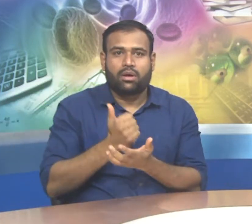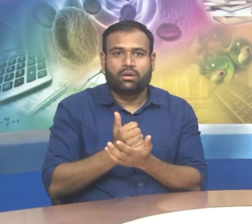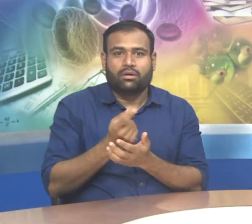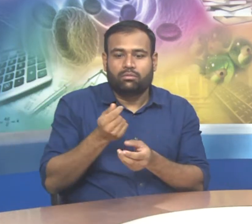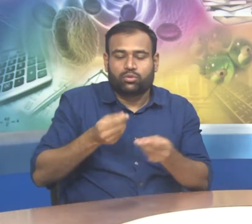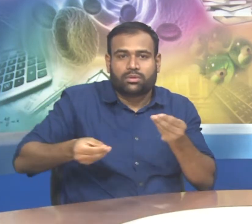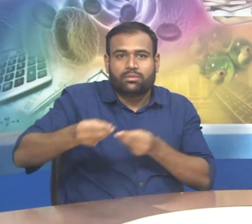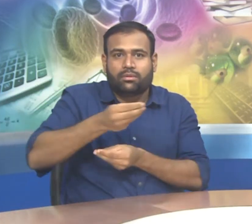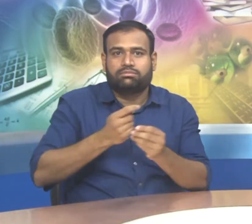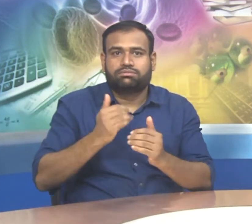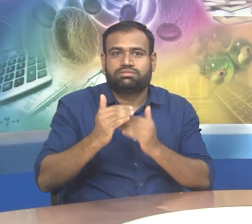intermediation